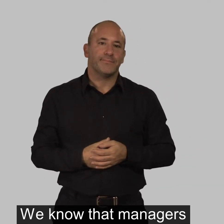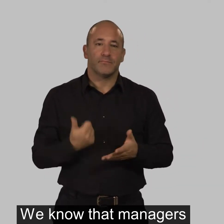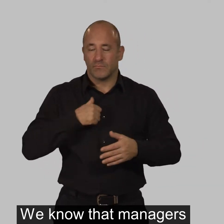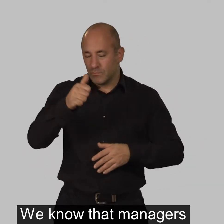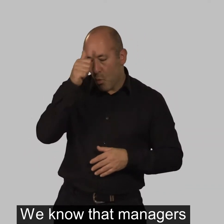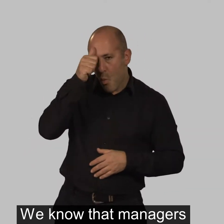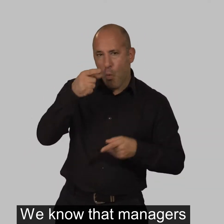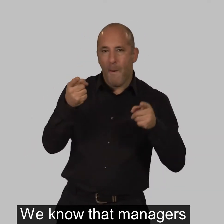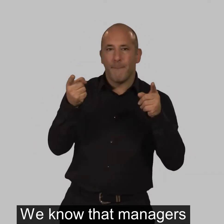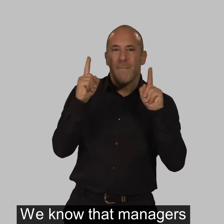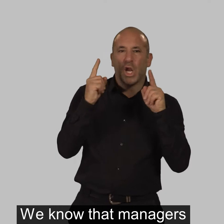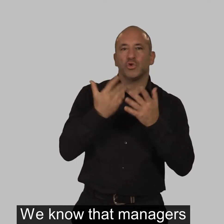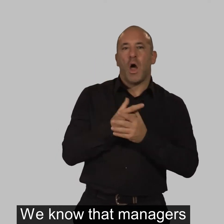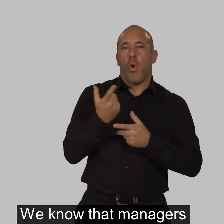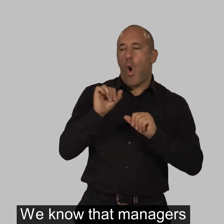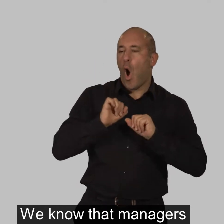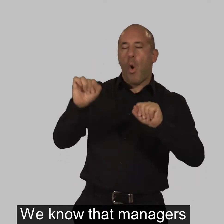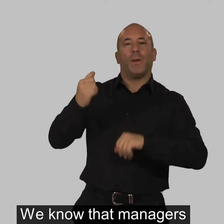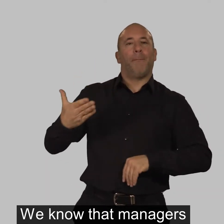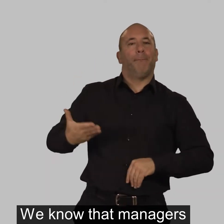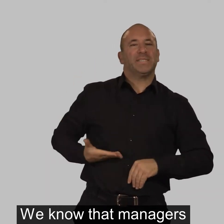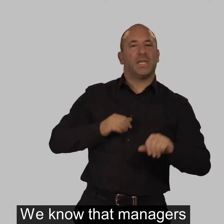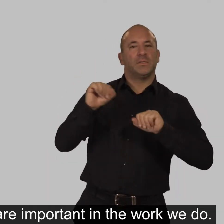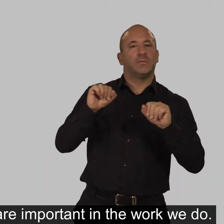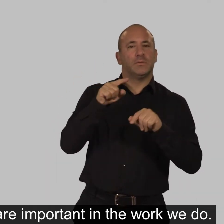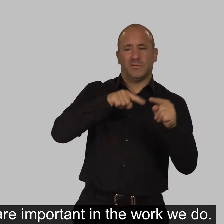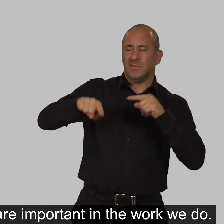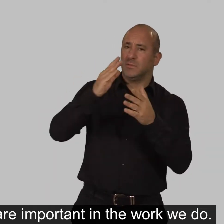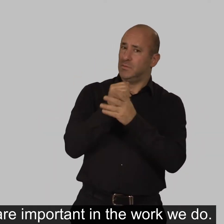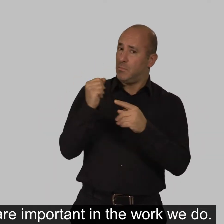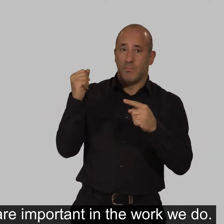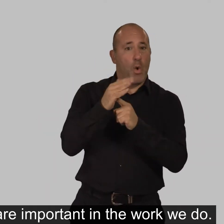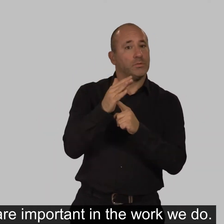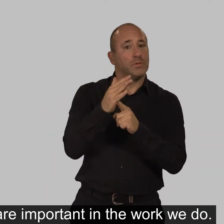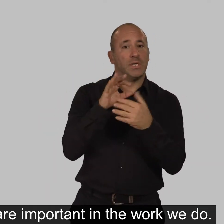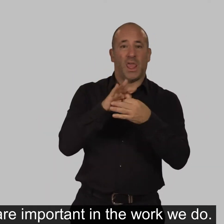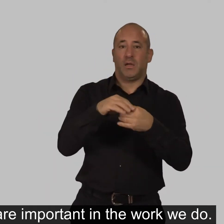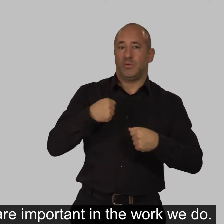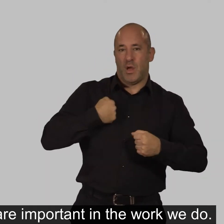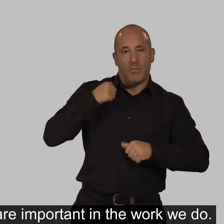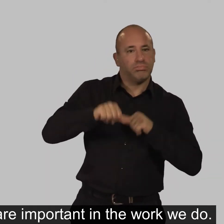We know that managers and business owners are important in the work we do.